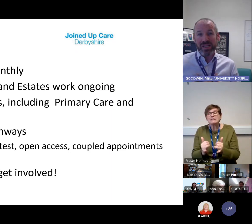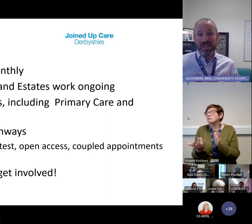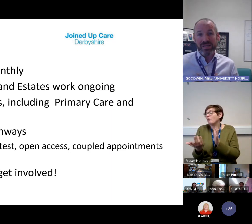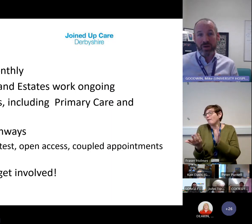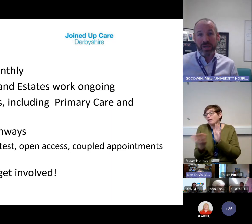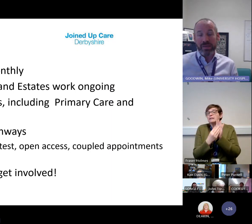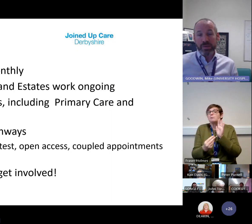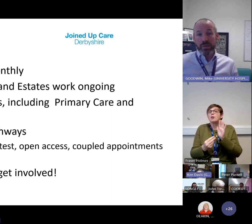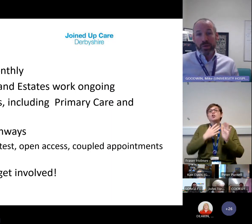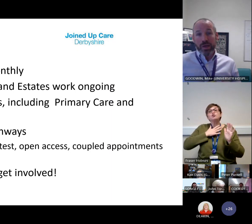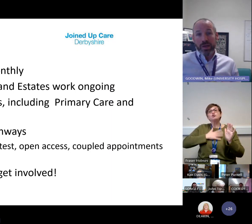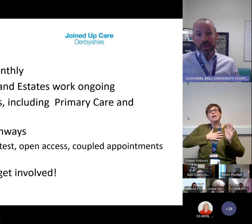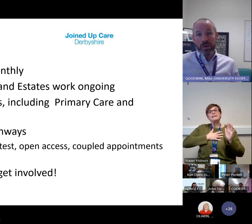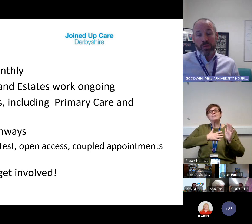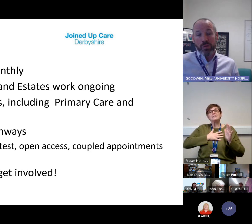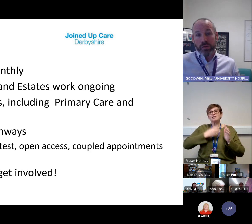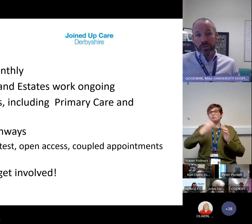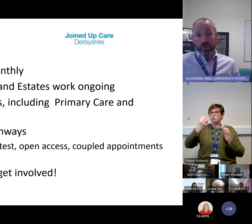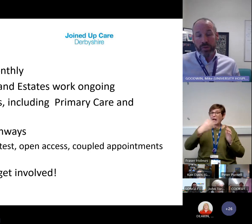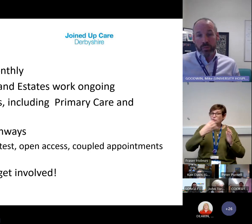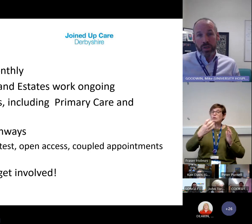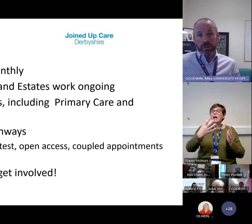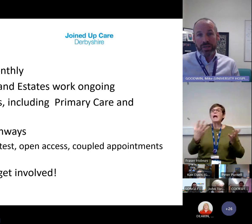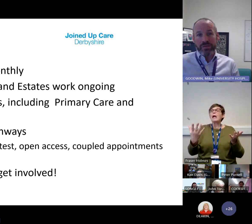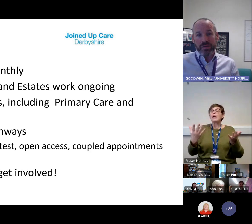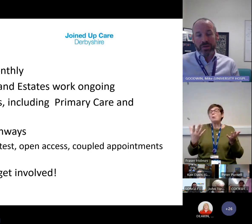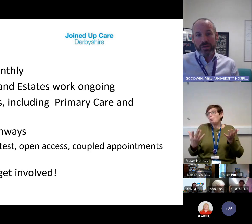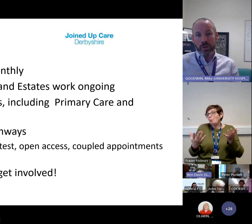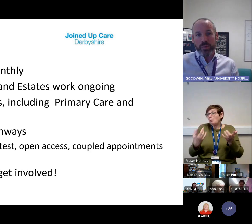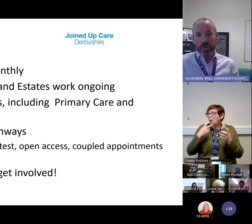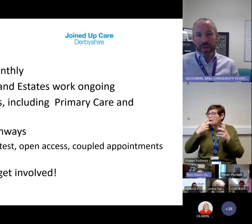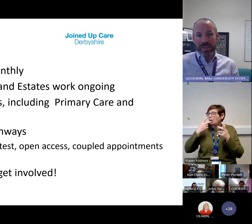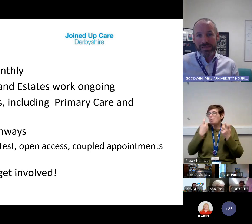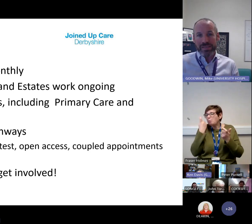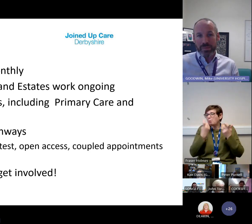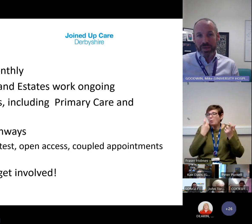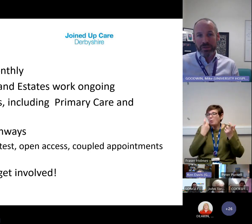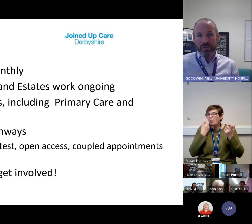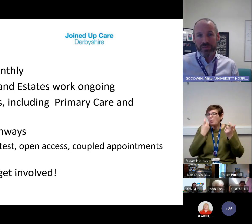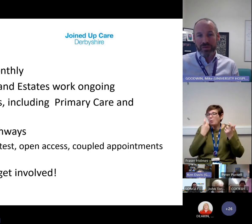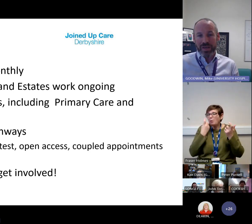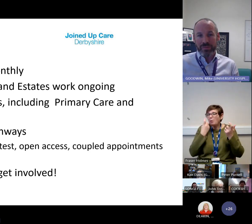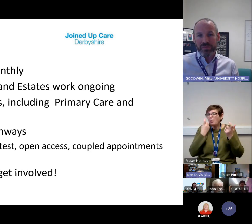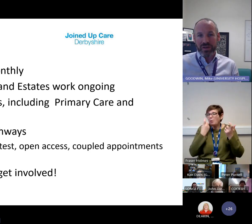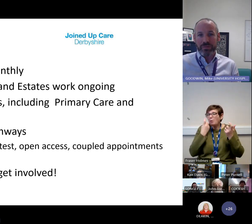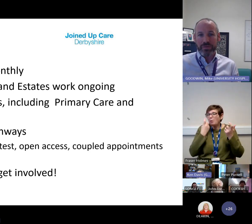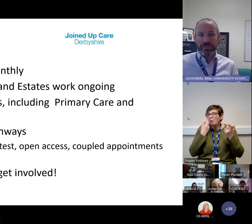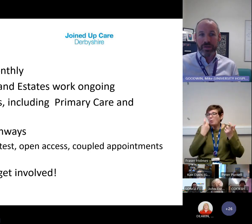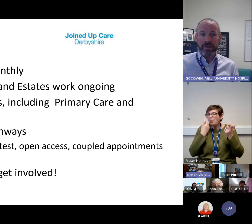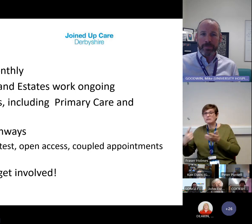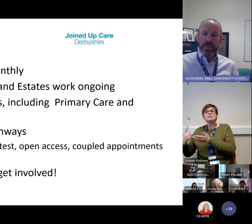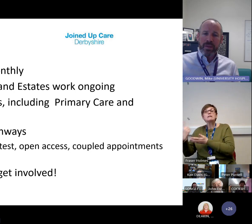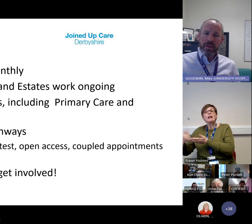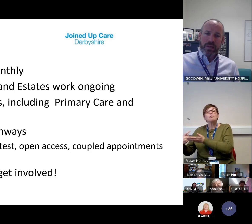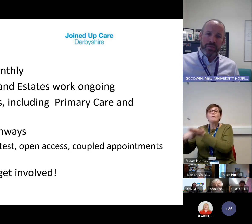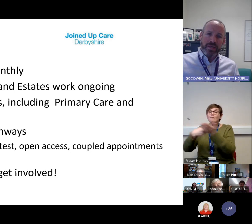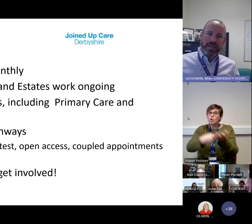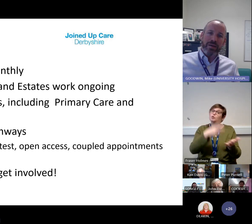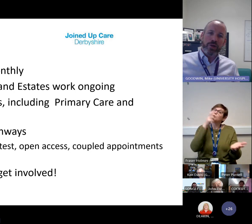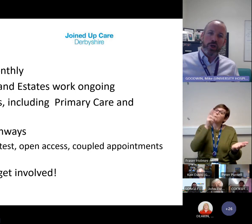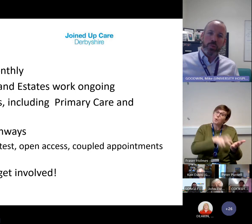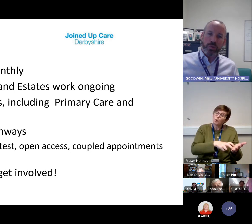example, a chest X-ray, that we are looking to open up access to patients to be able to self-refer.